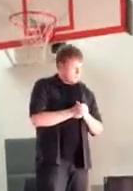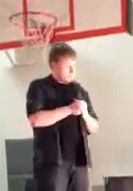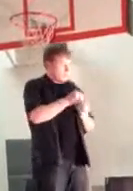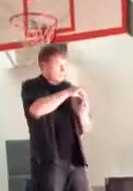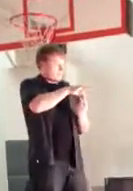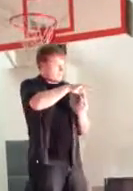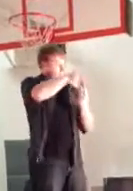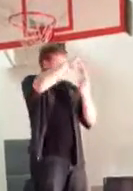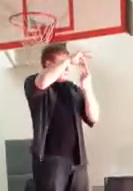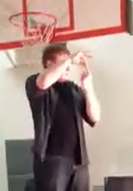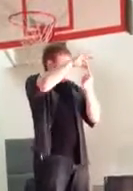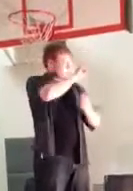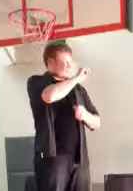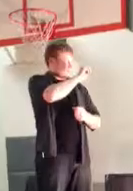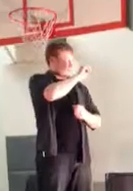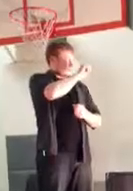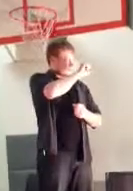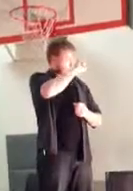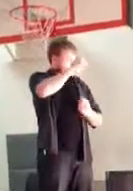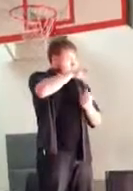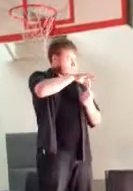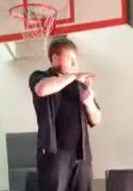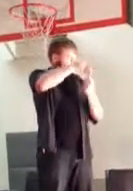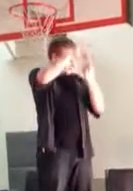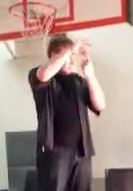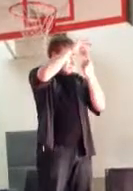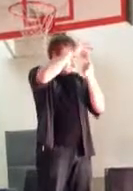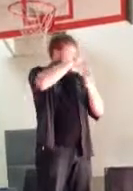And then